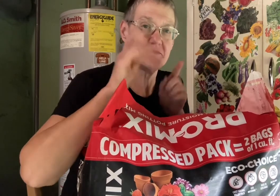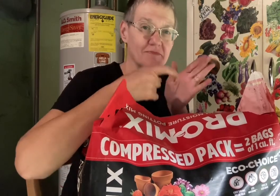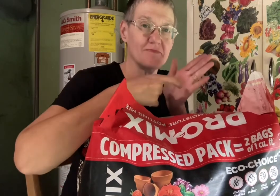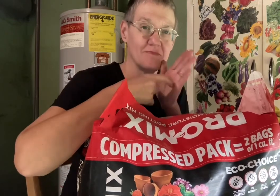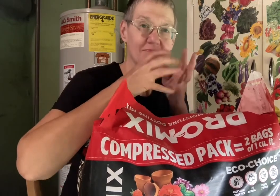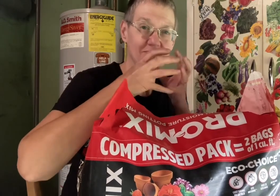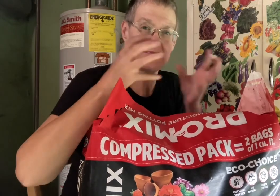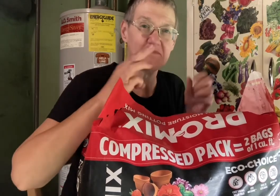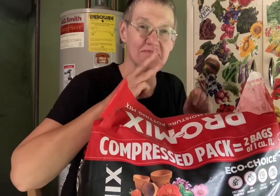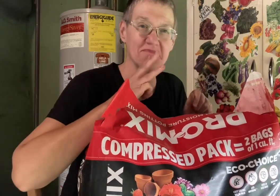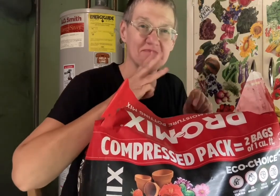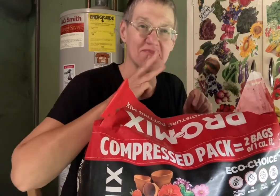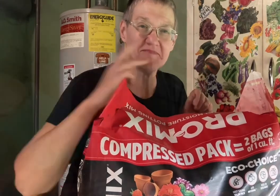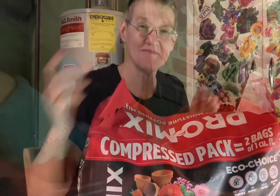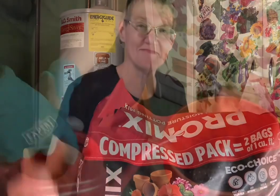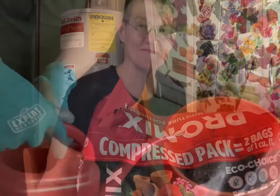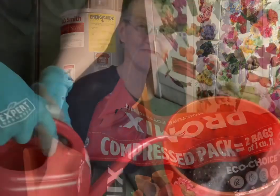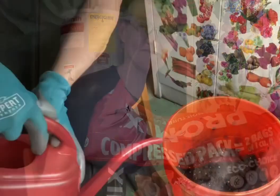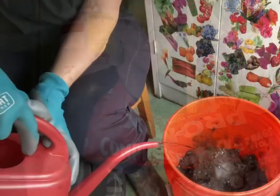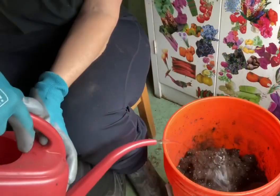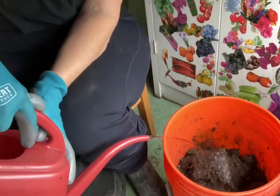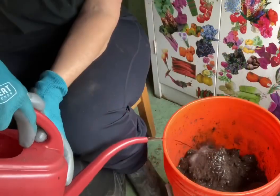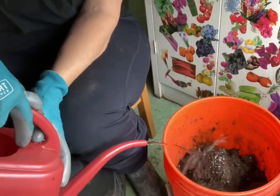easily, but it will require a lot of water.